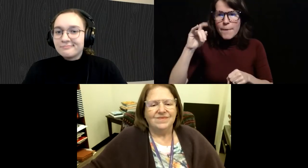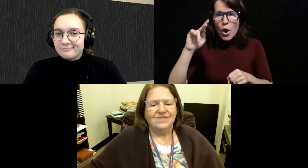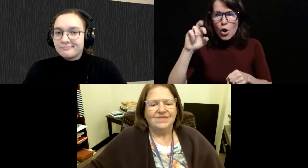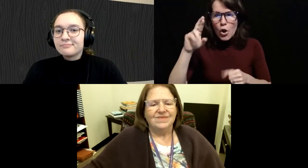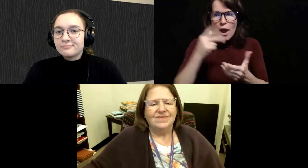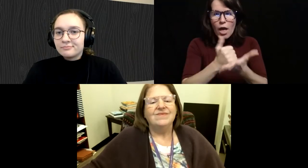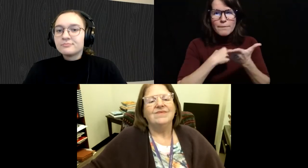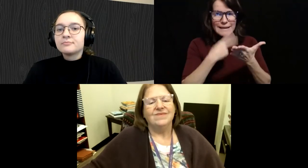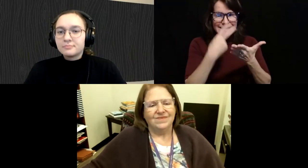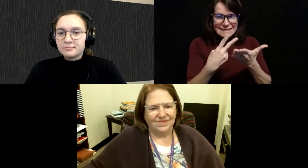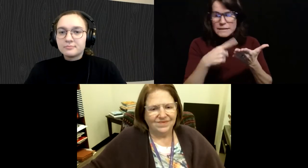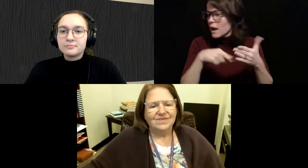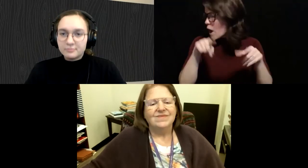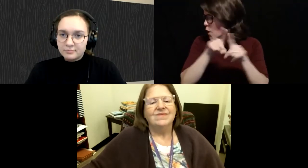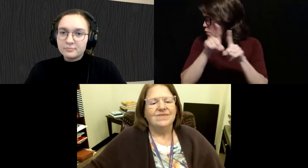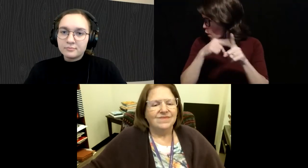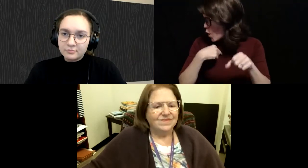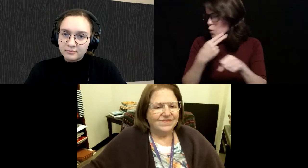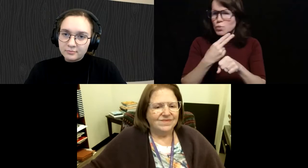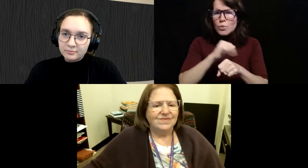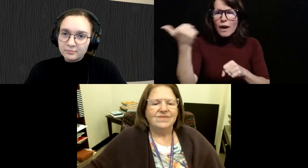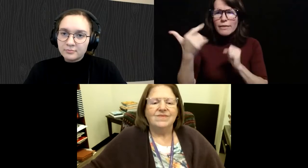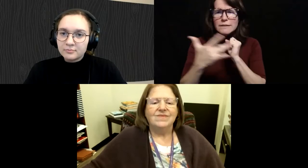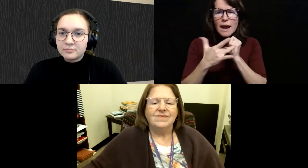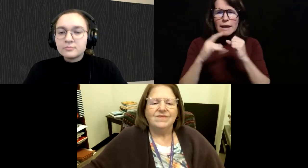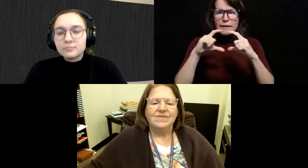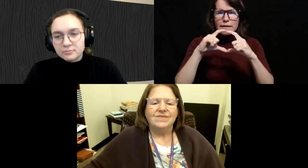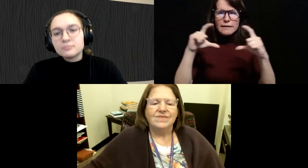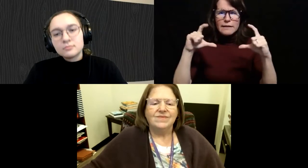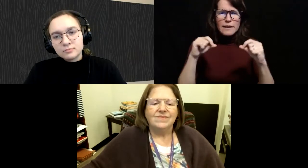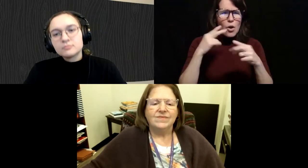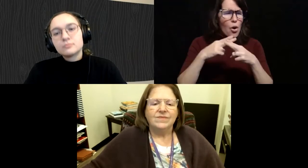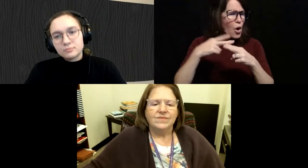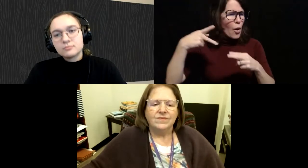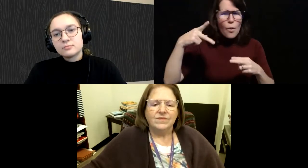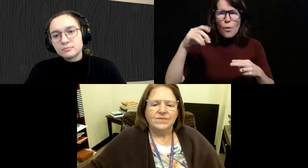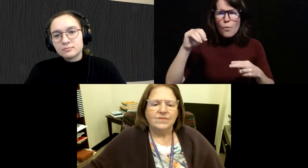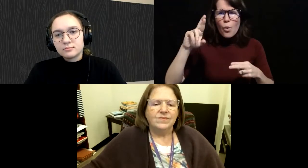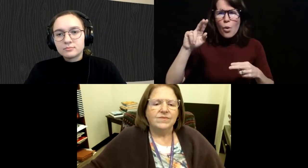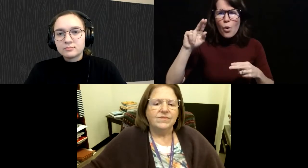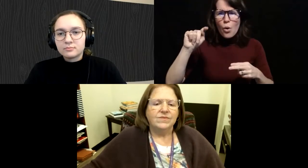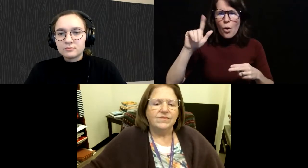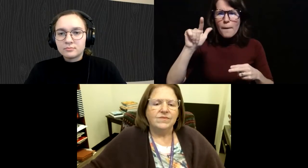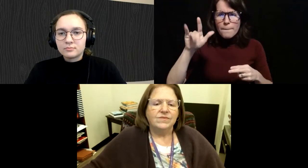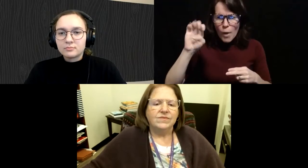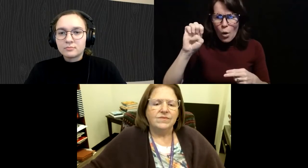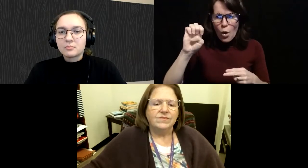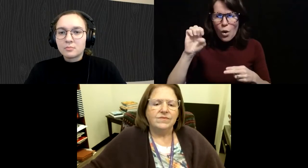having to use a magnifier to assist me in reading. In addition, I have another piece of technology called a